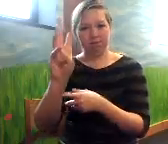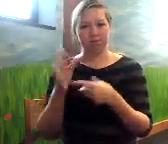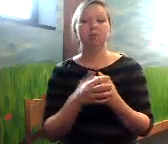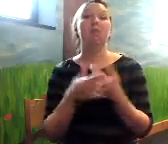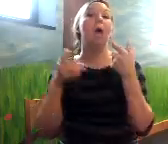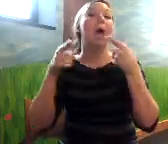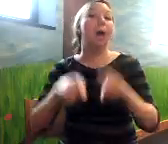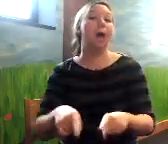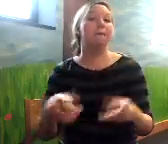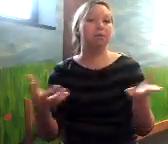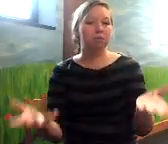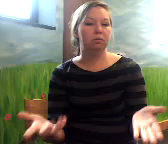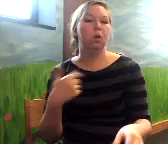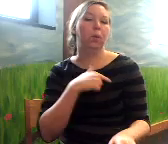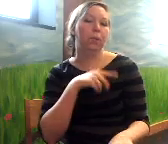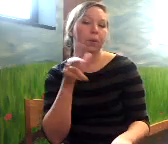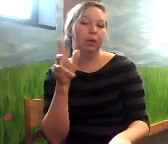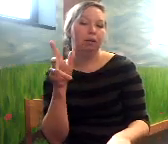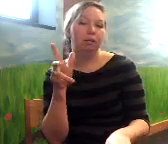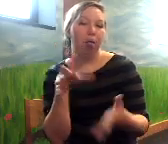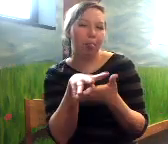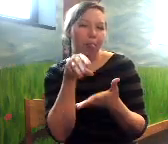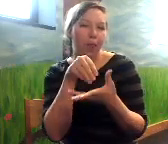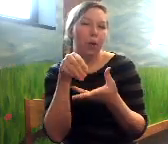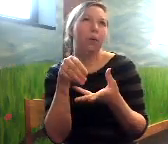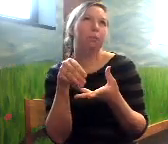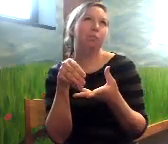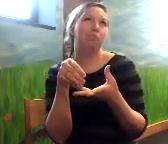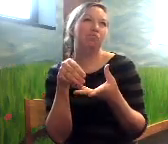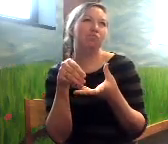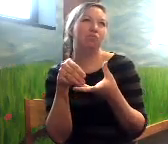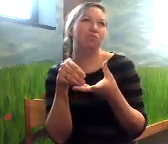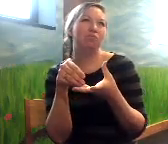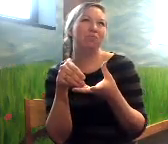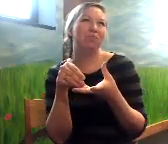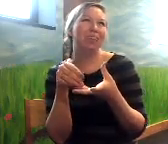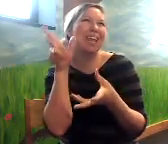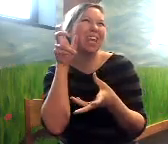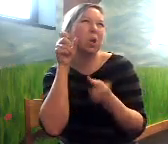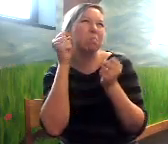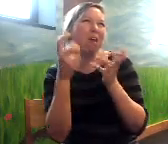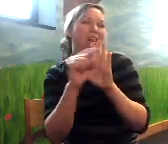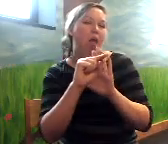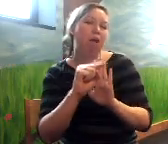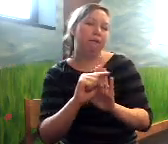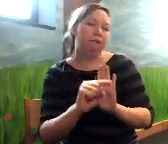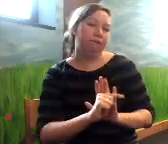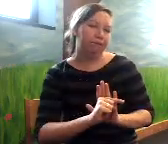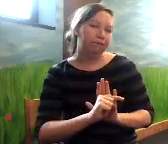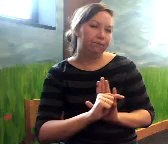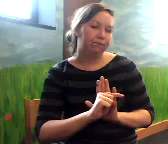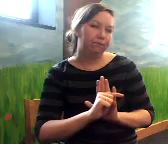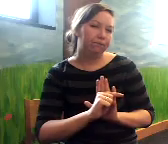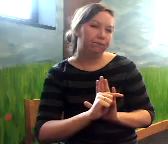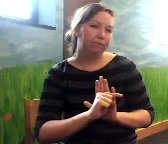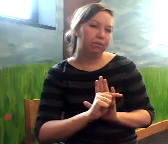negative things about the way the U.S. conducted the war from the Vietnamese, the American